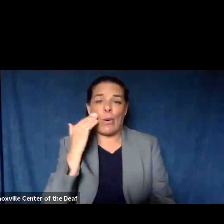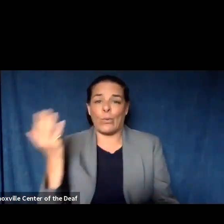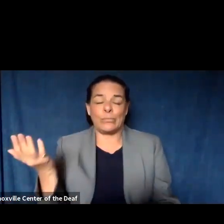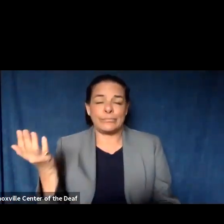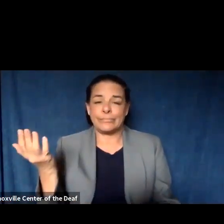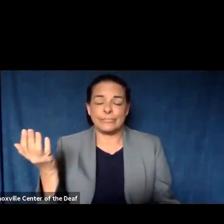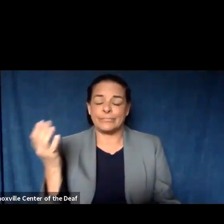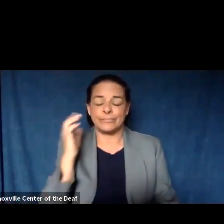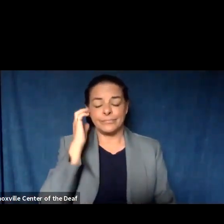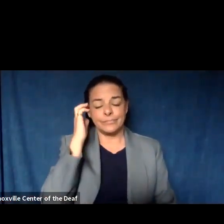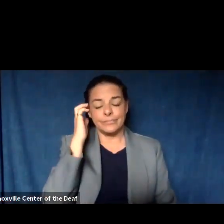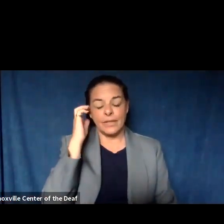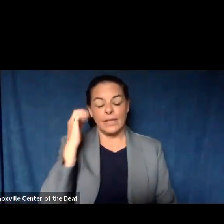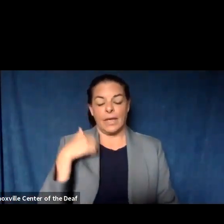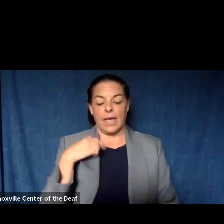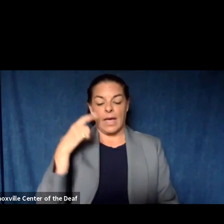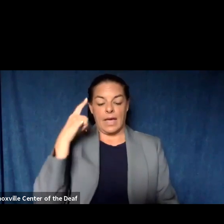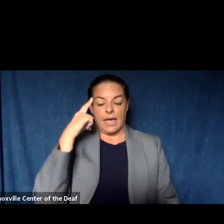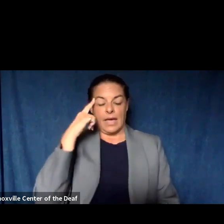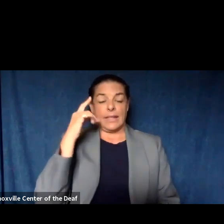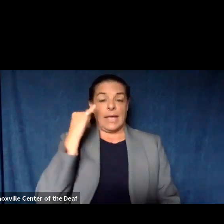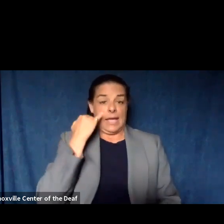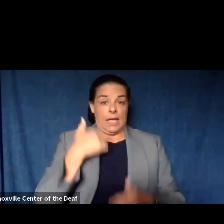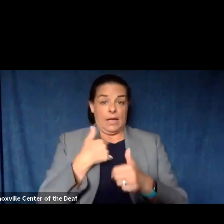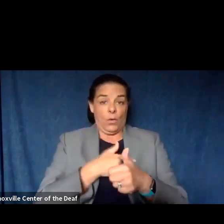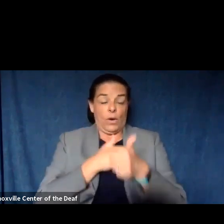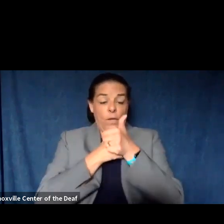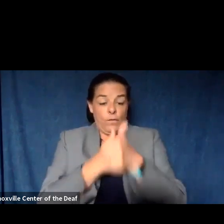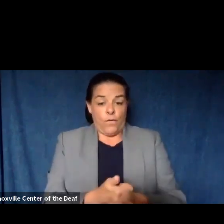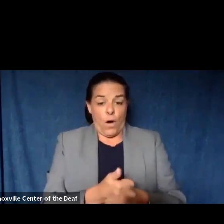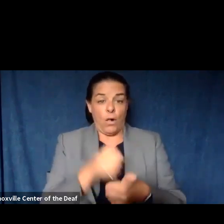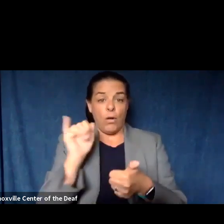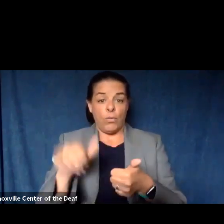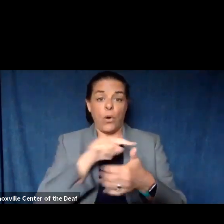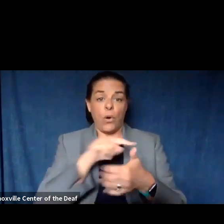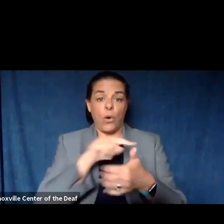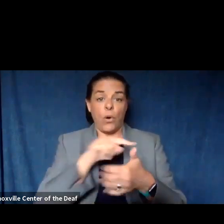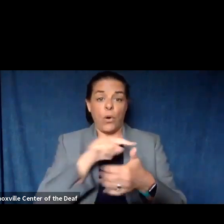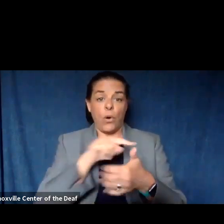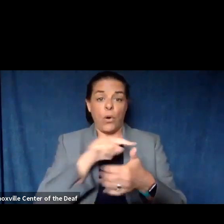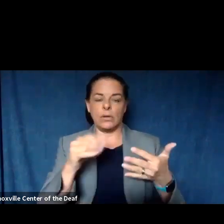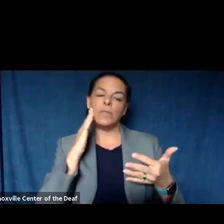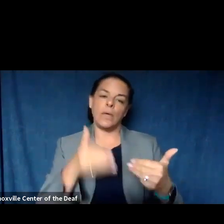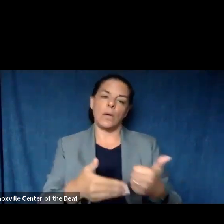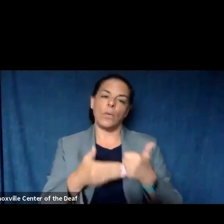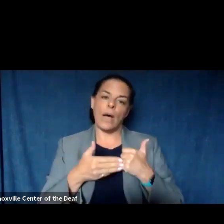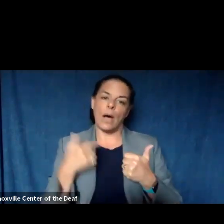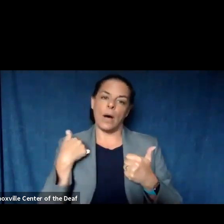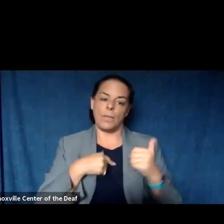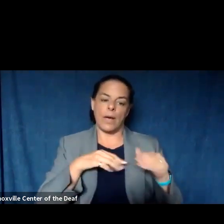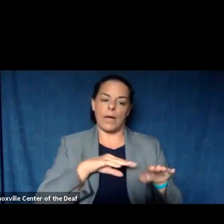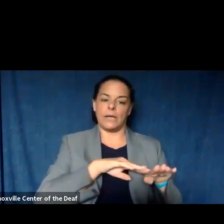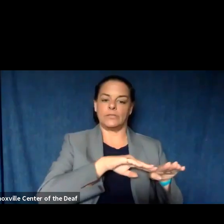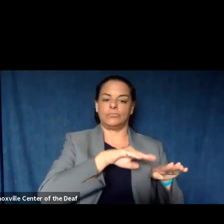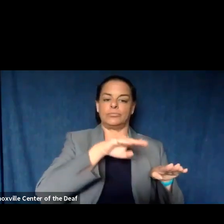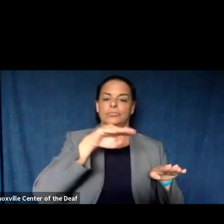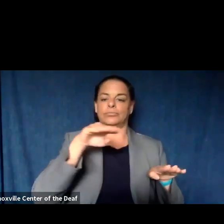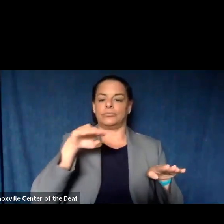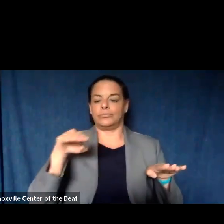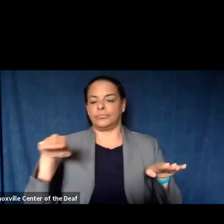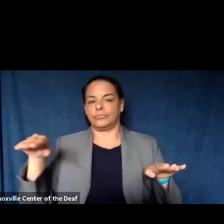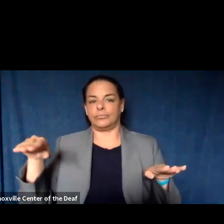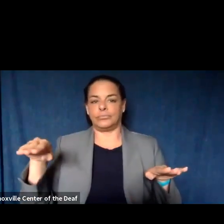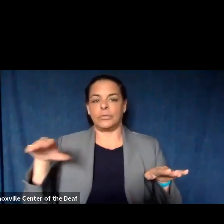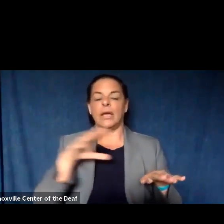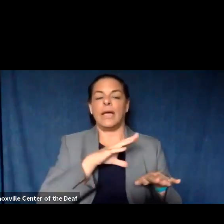that following those 5 core actions that we talk about is what will help us flatten the curve and get to a place